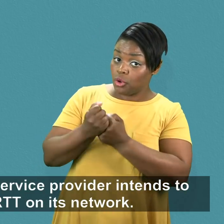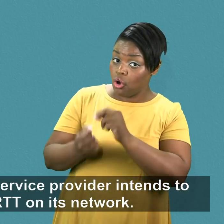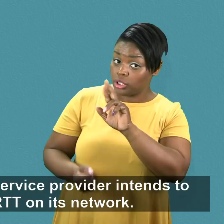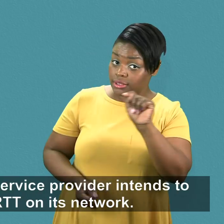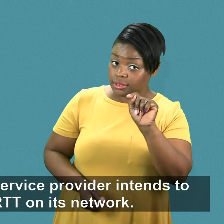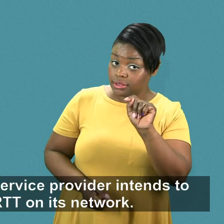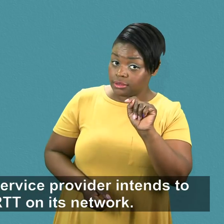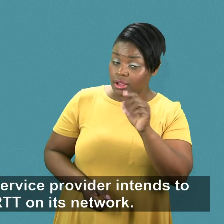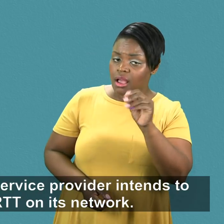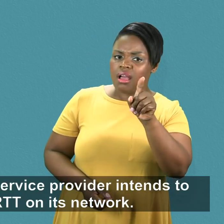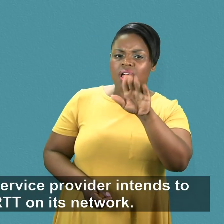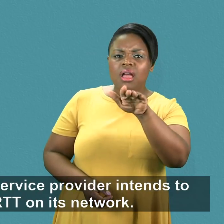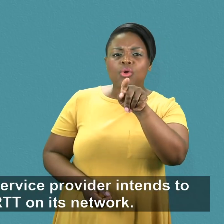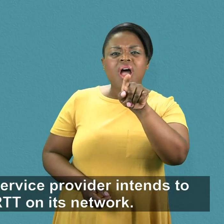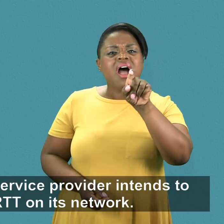support RTT on its network